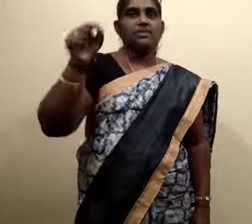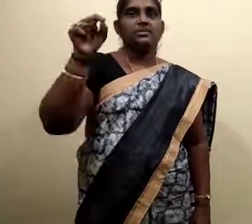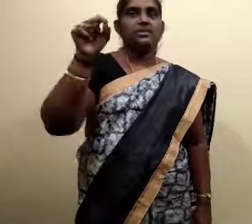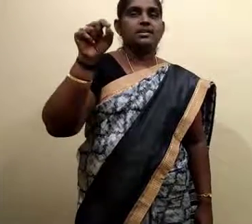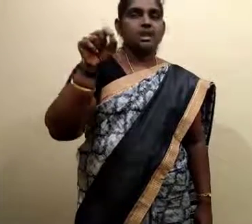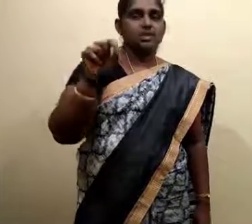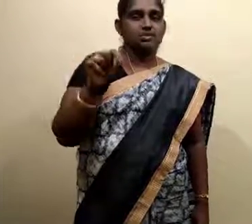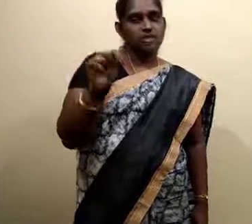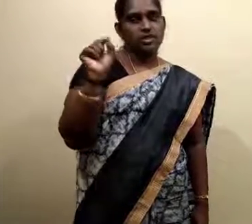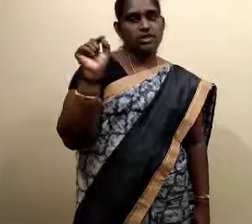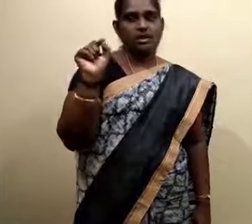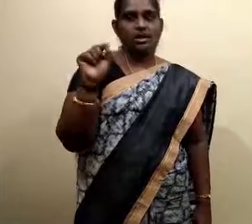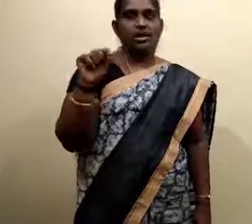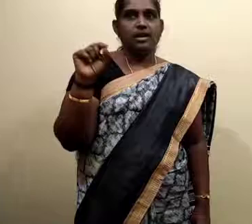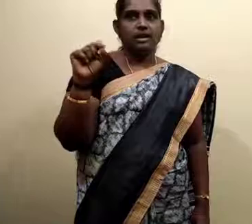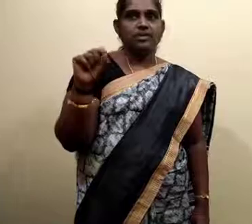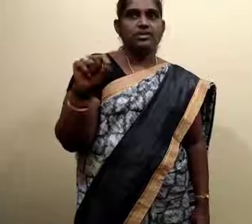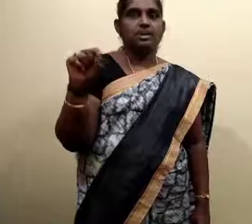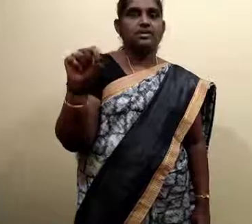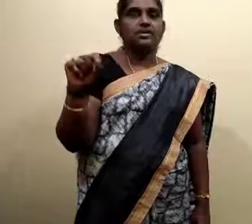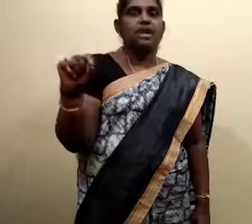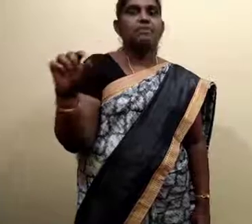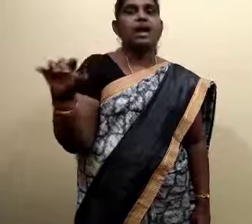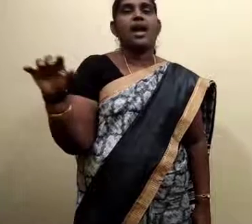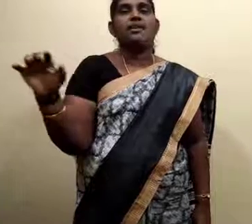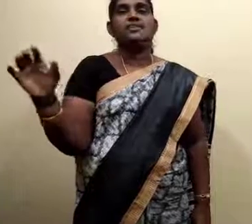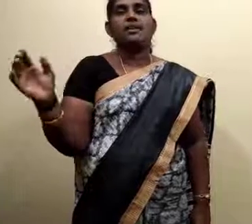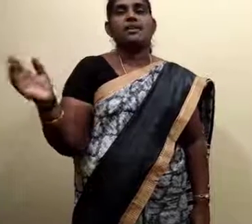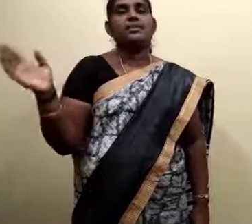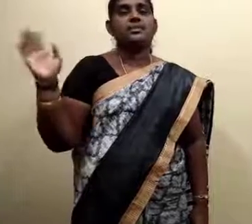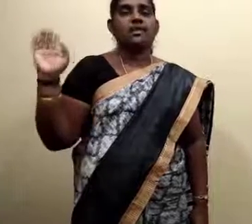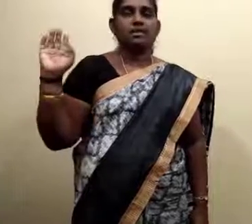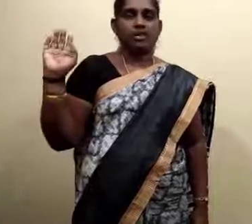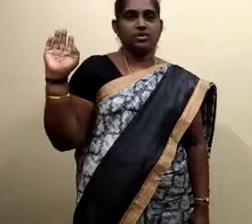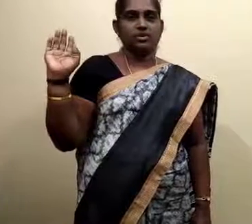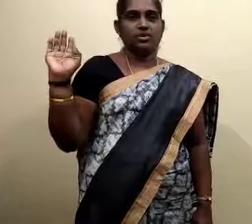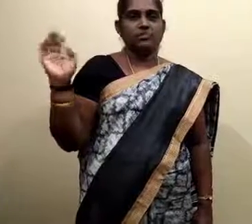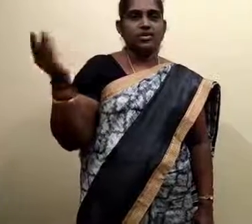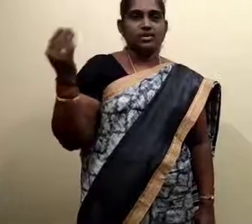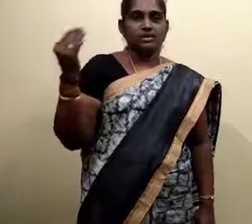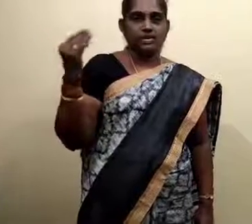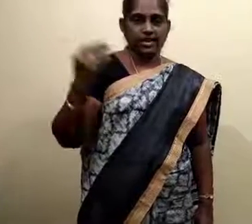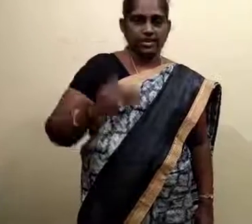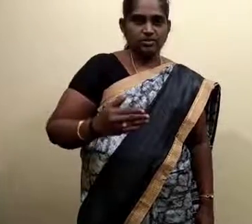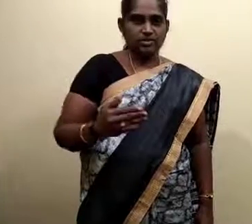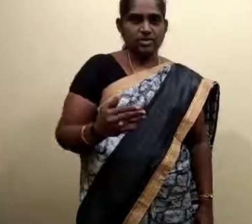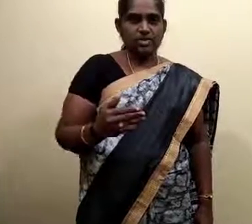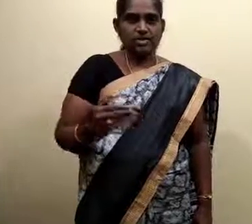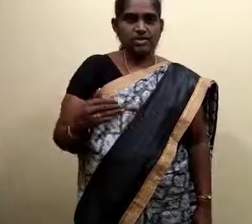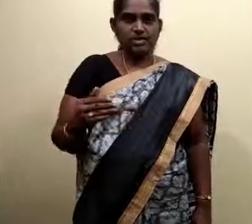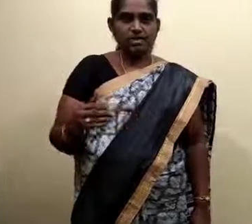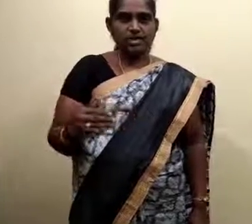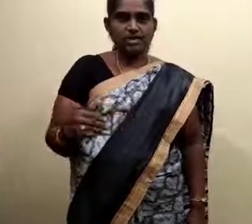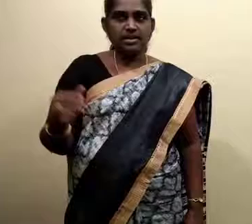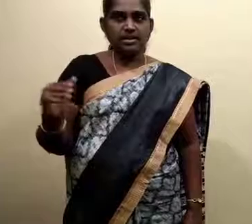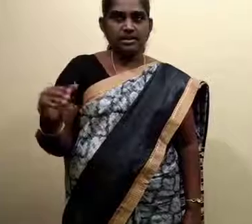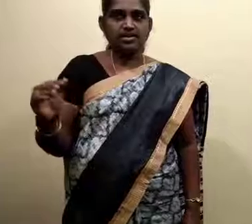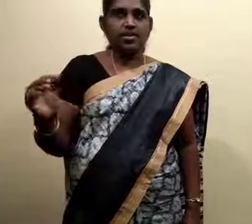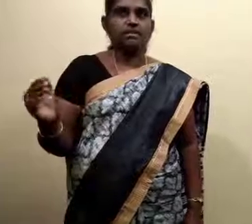This transformation is described as industrial revolution. This transformation is described as industrial